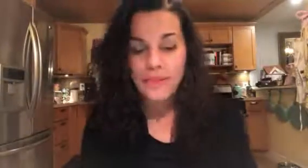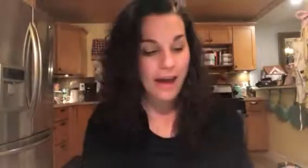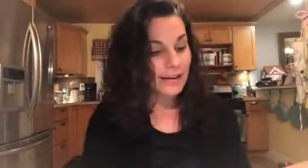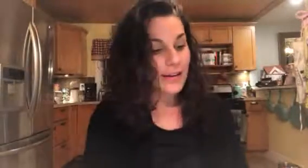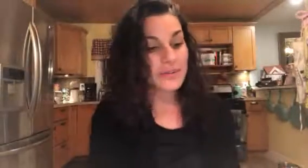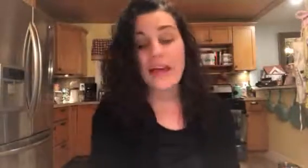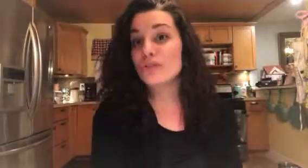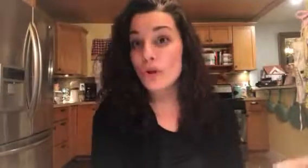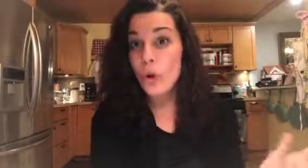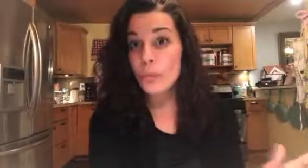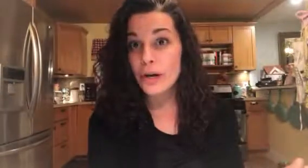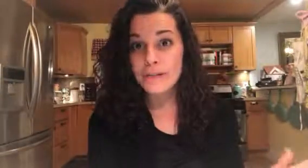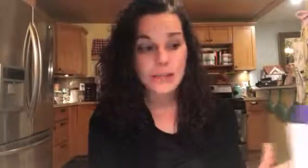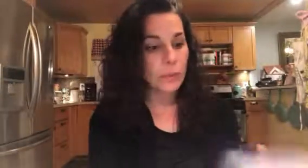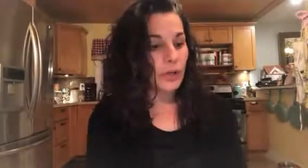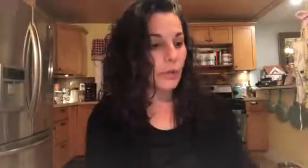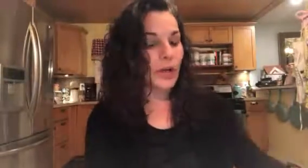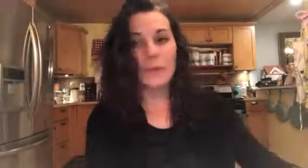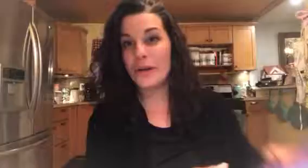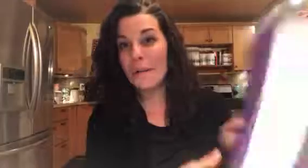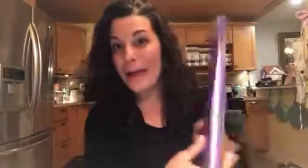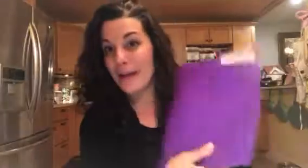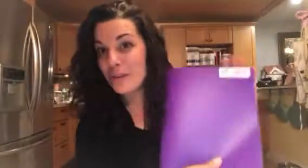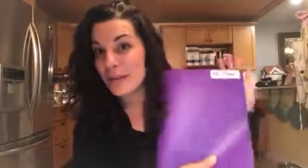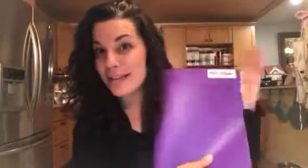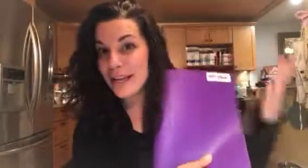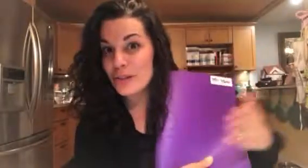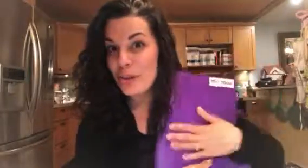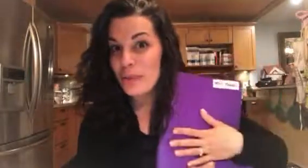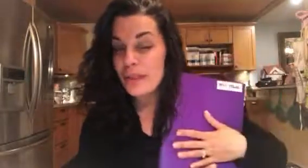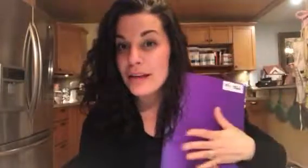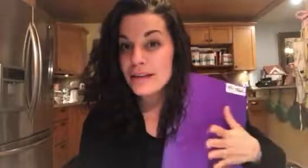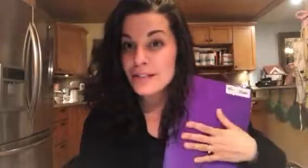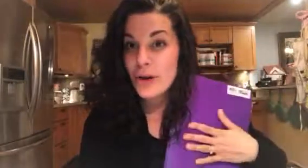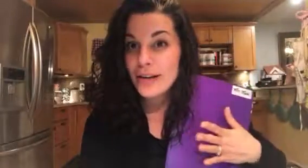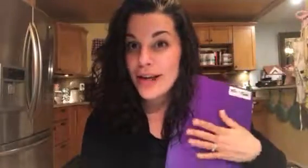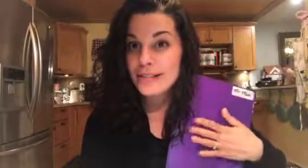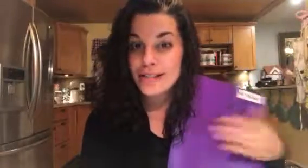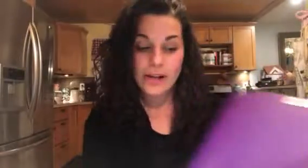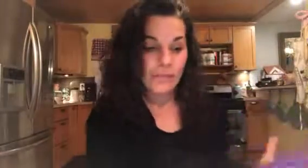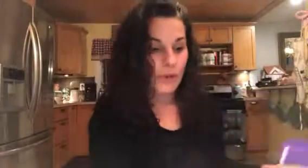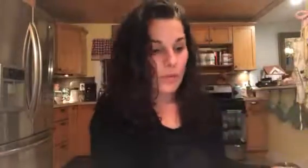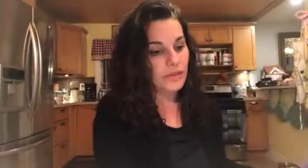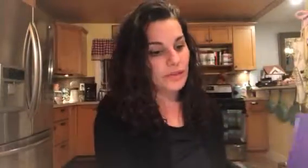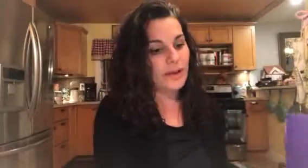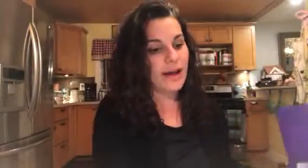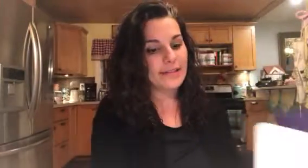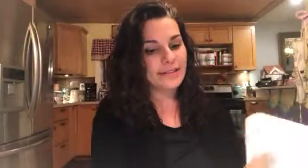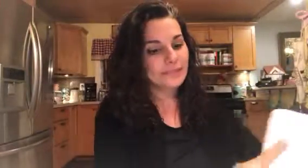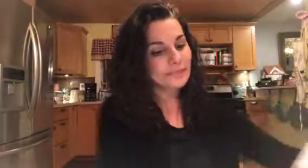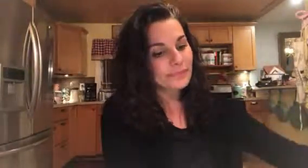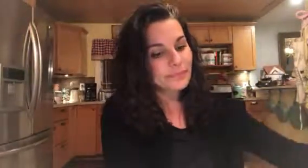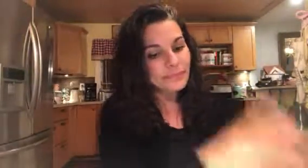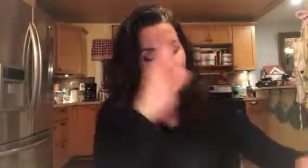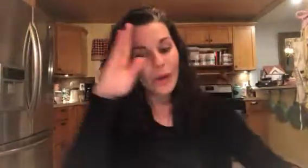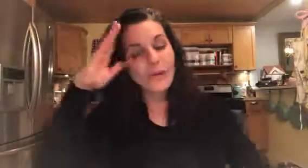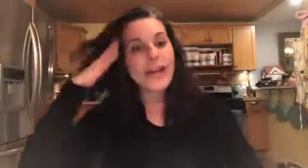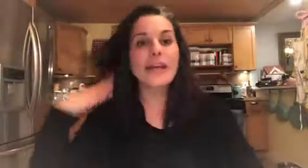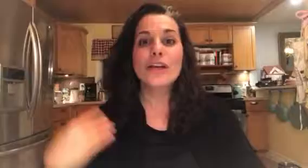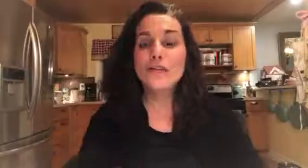that. So that's your homework, and that's what we're gonna work on when you come back. So I'm excited to work with Start ASL with you guys. Okay,